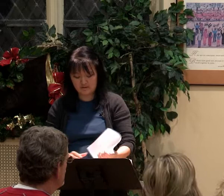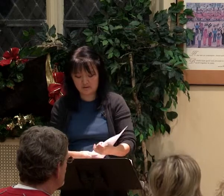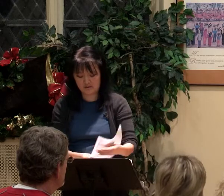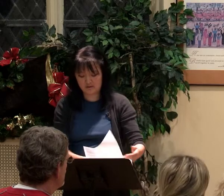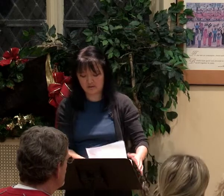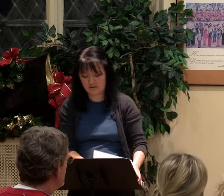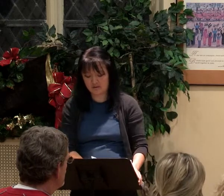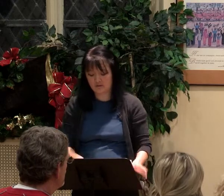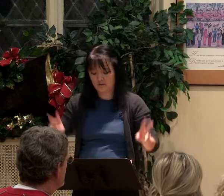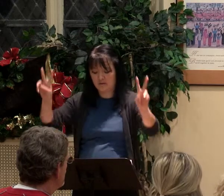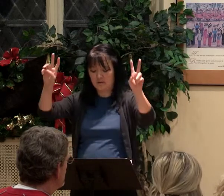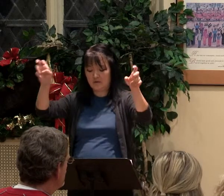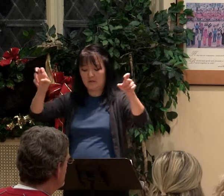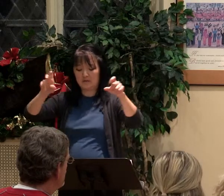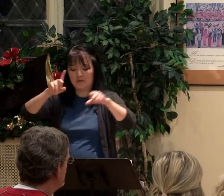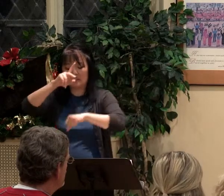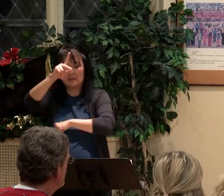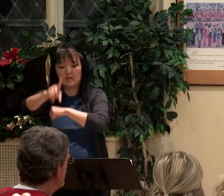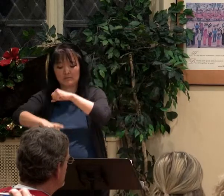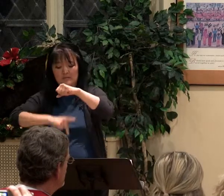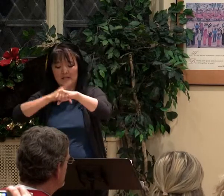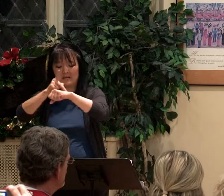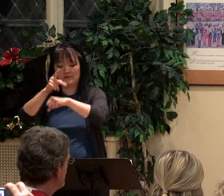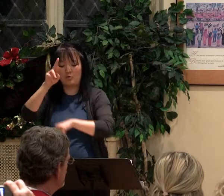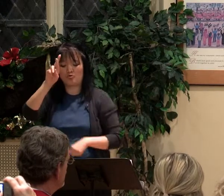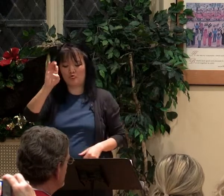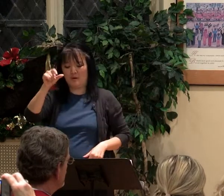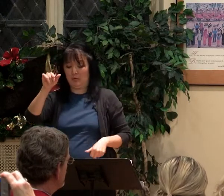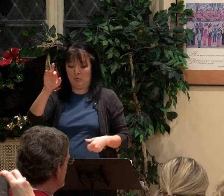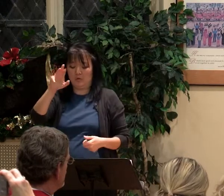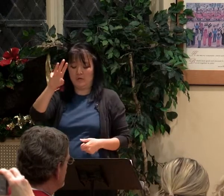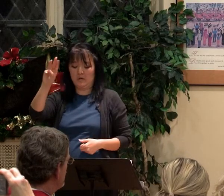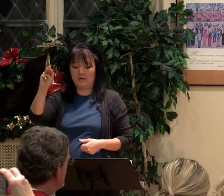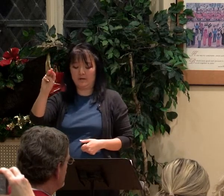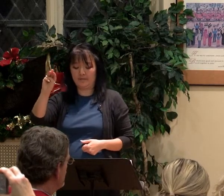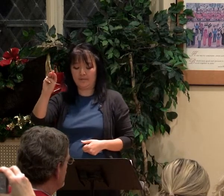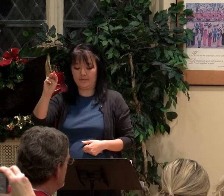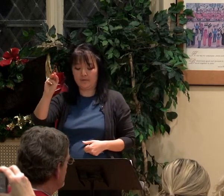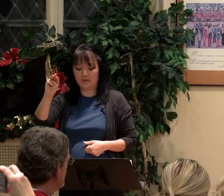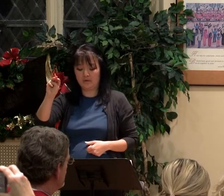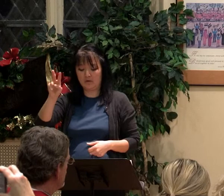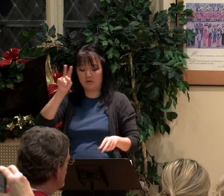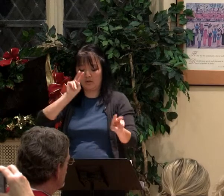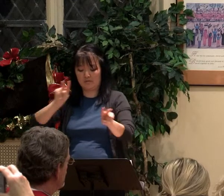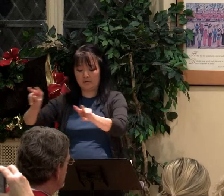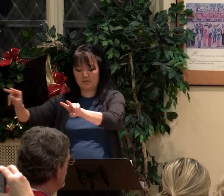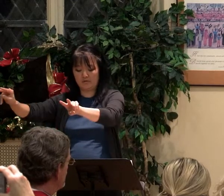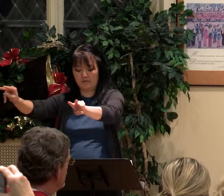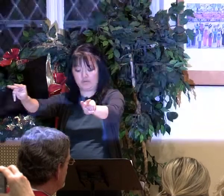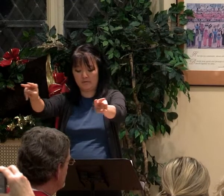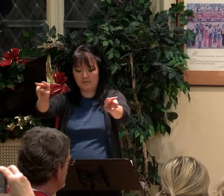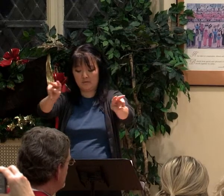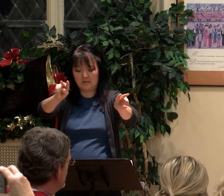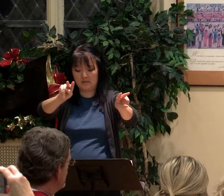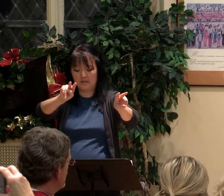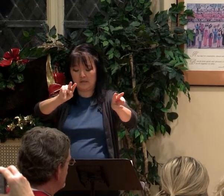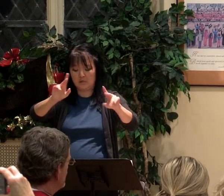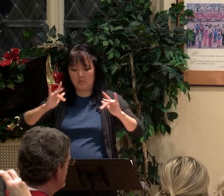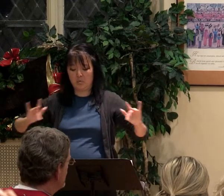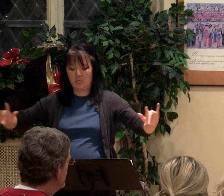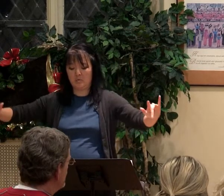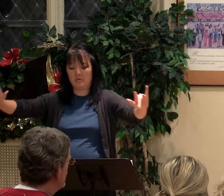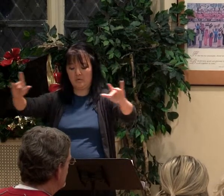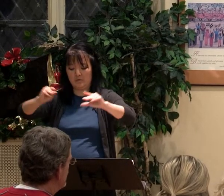This piece is Planetary Requiem. Your gaze fans out over an impression in the barren